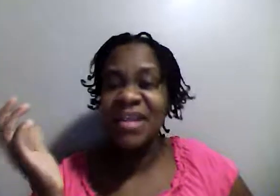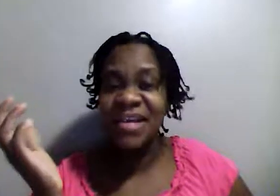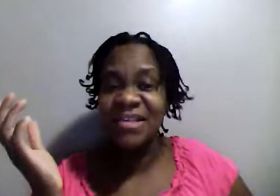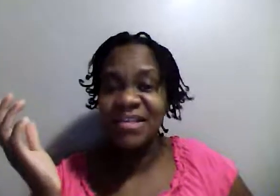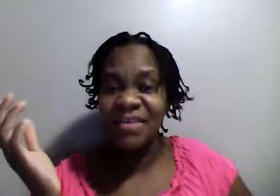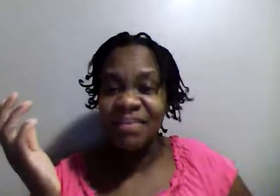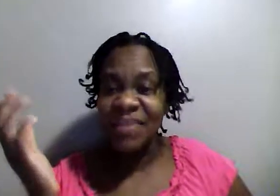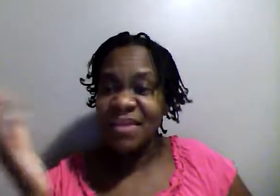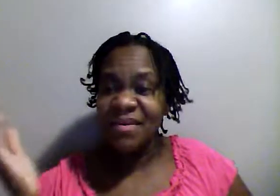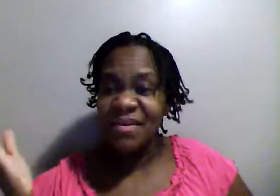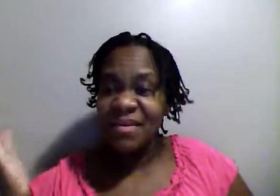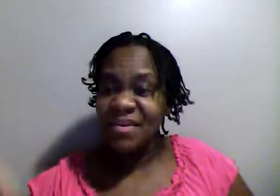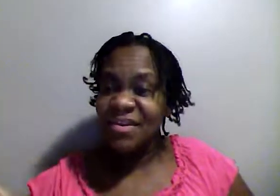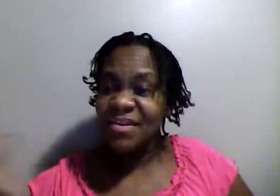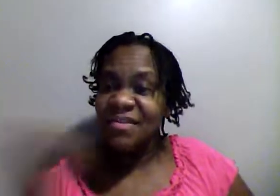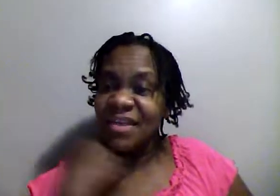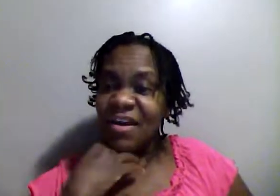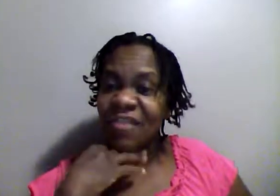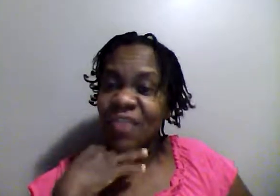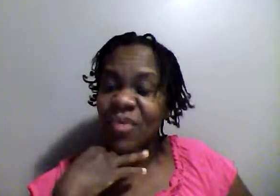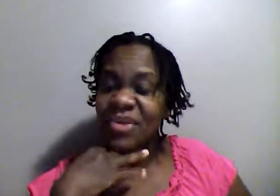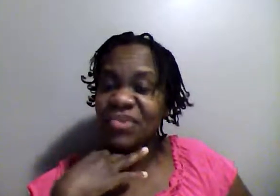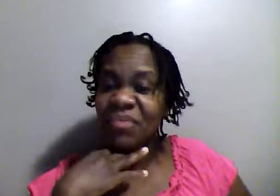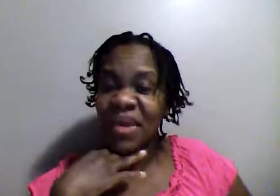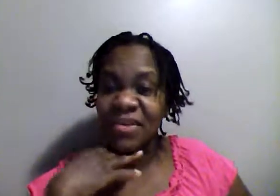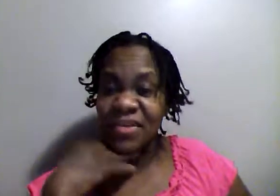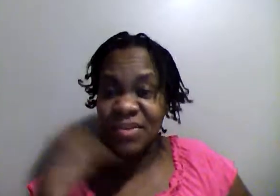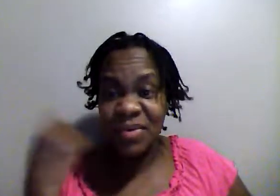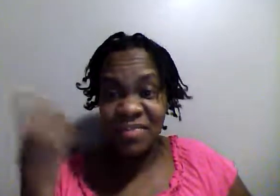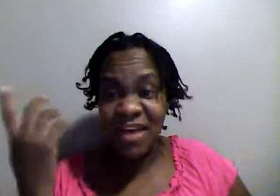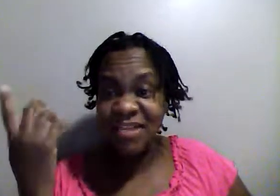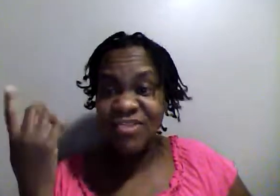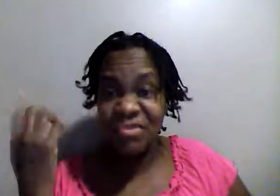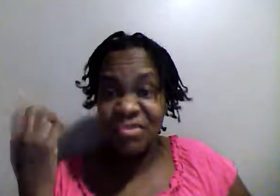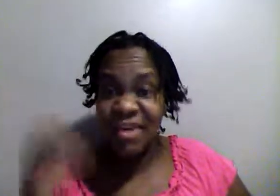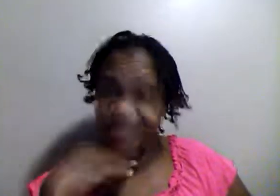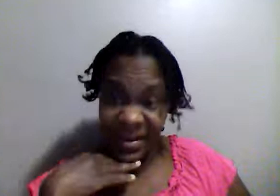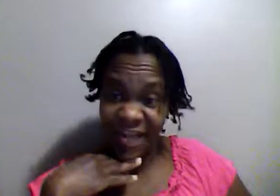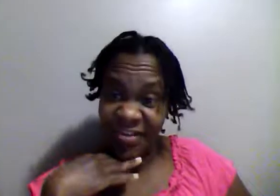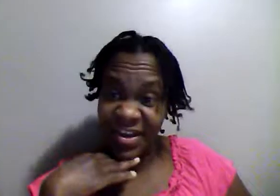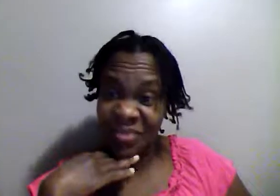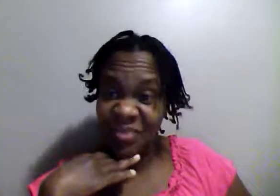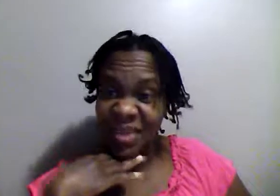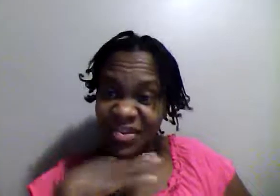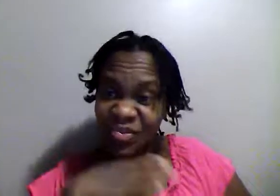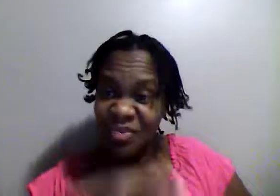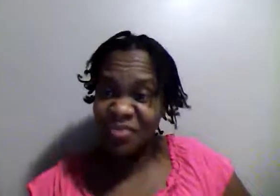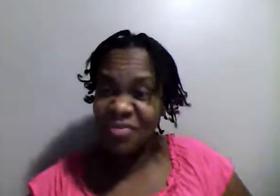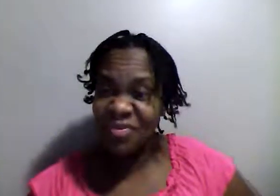needs, they are found in tomatoes. So if that is true, then naturally it would be a superfood.